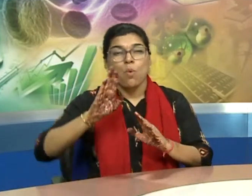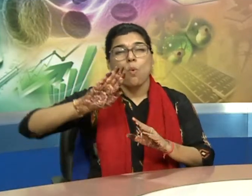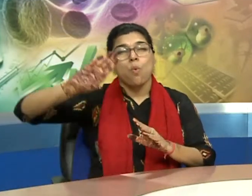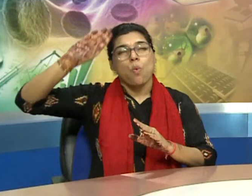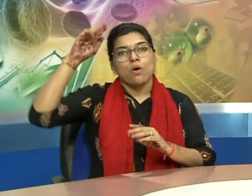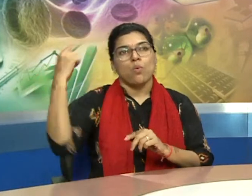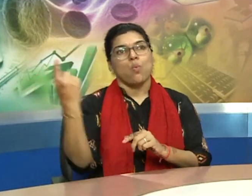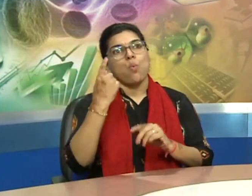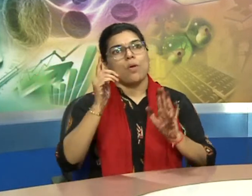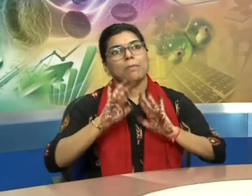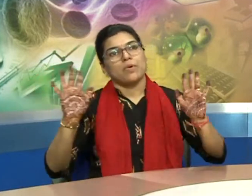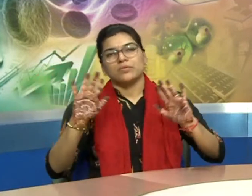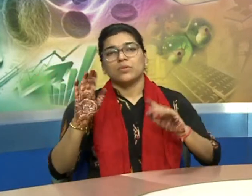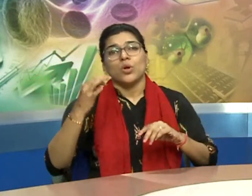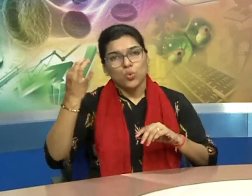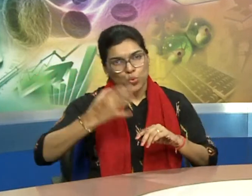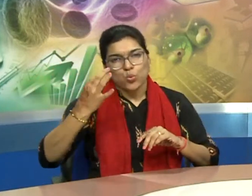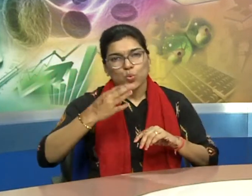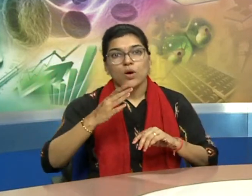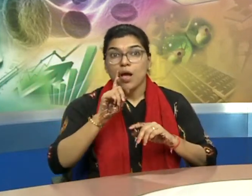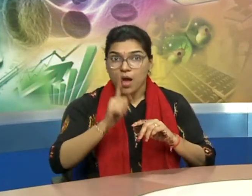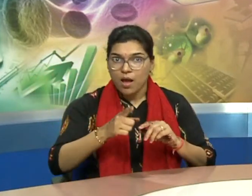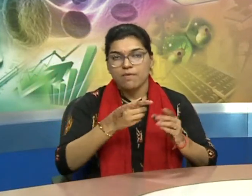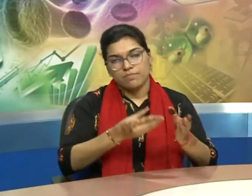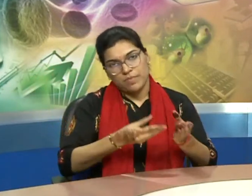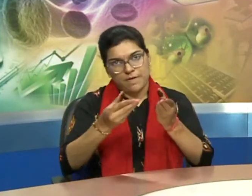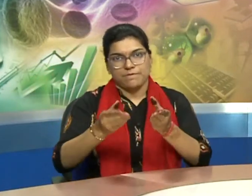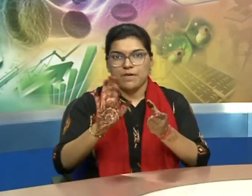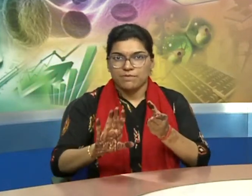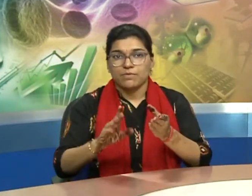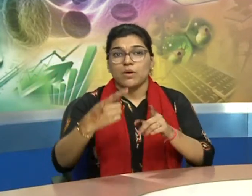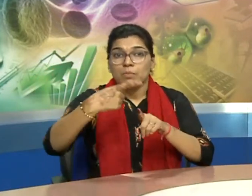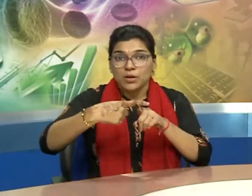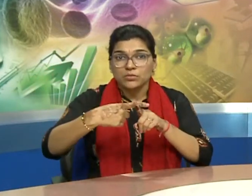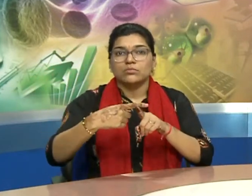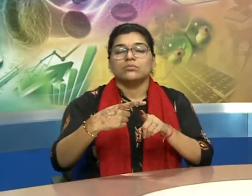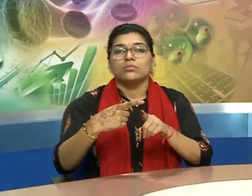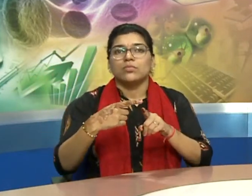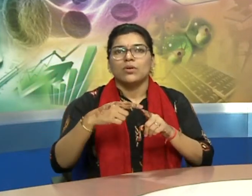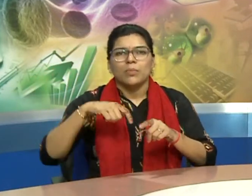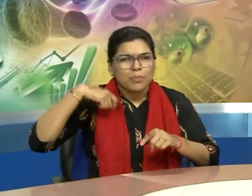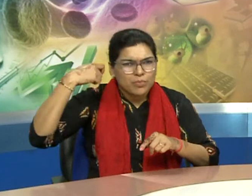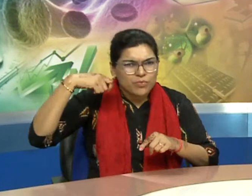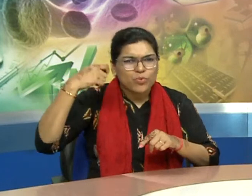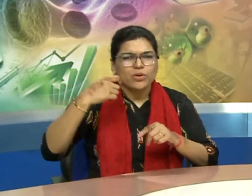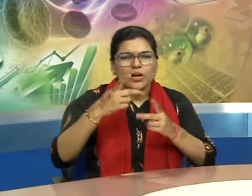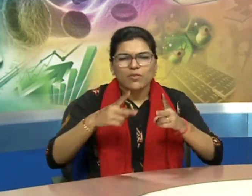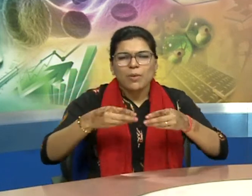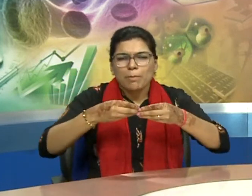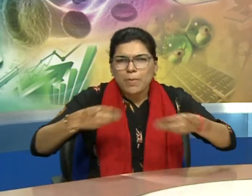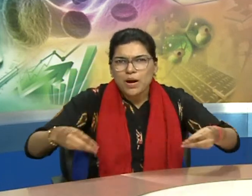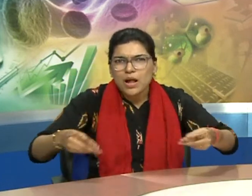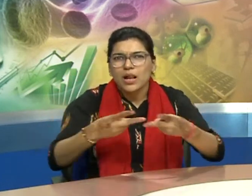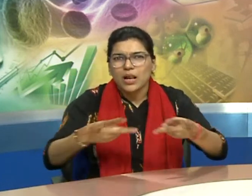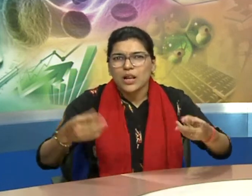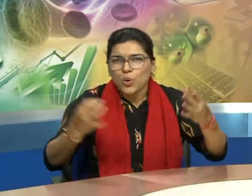service which is provided by library is that it displays new books and list of multiple